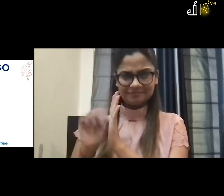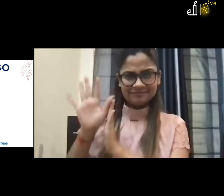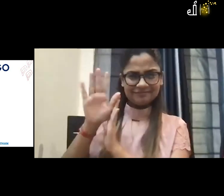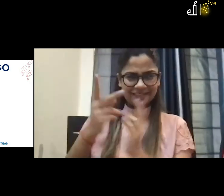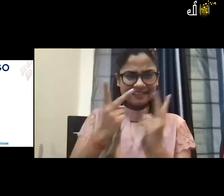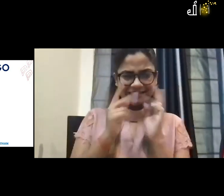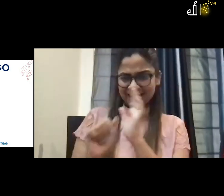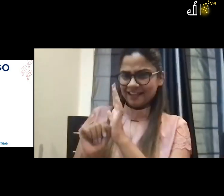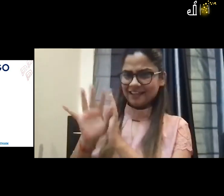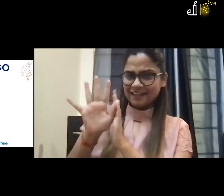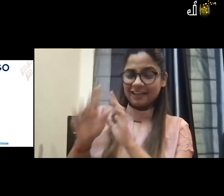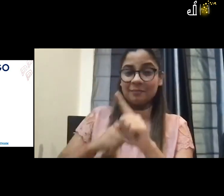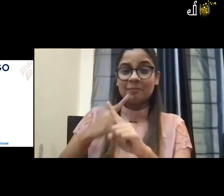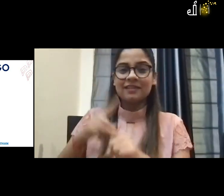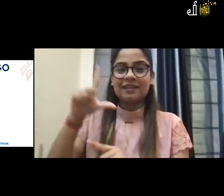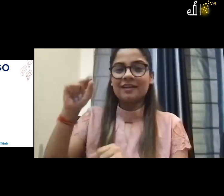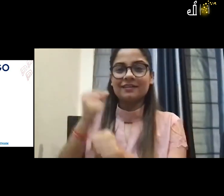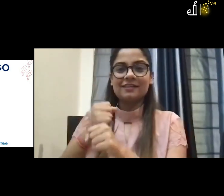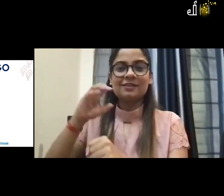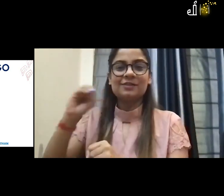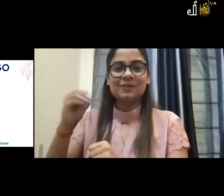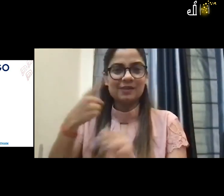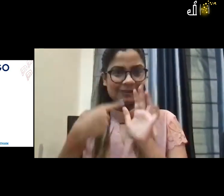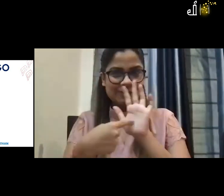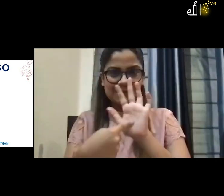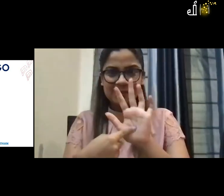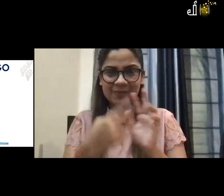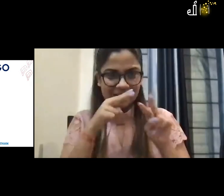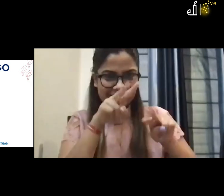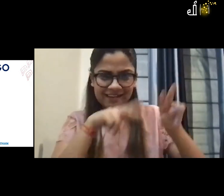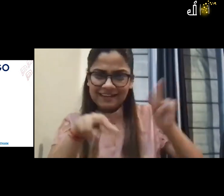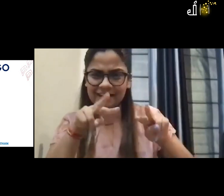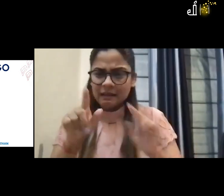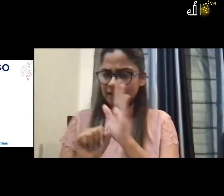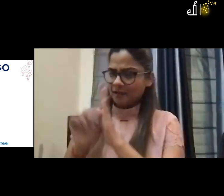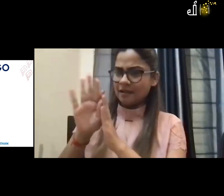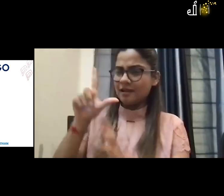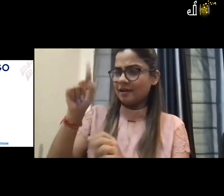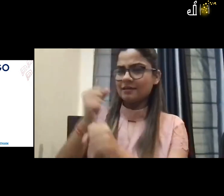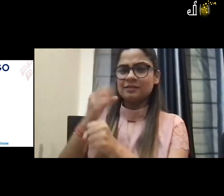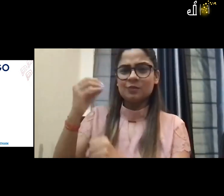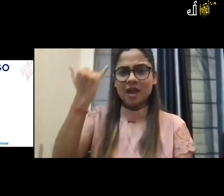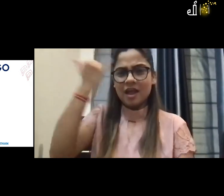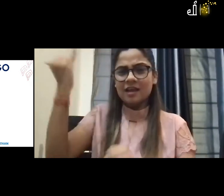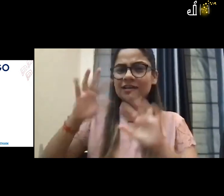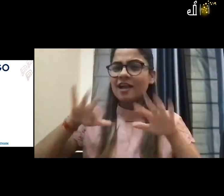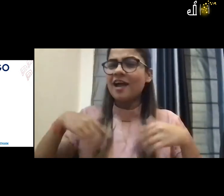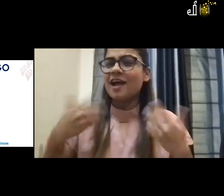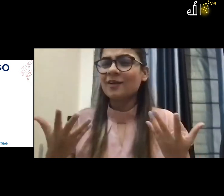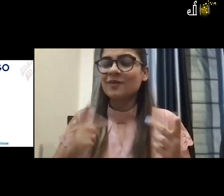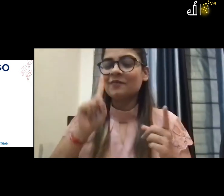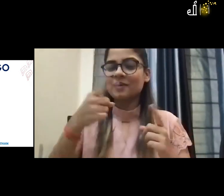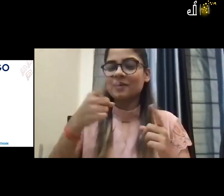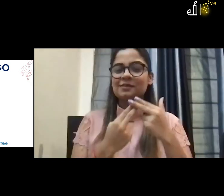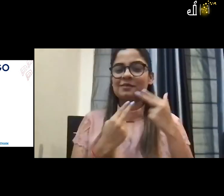HAM, right? Euro Million. This is the sign. And this is the logo that you're seeing on the screen right now. So Euro Million,